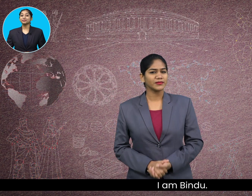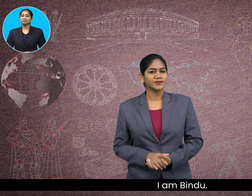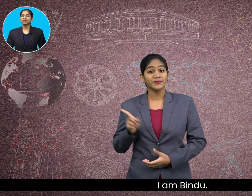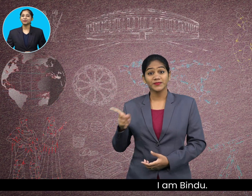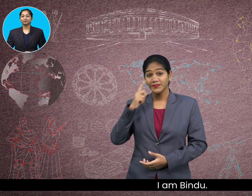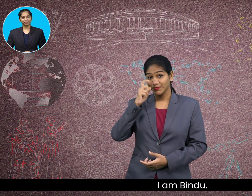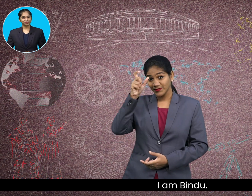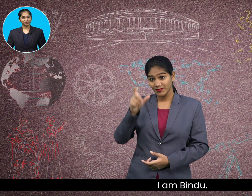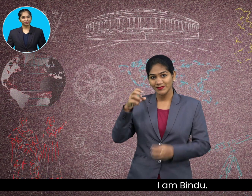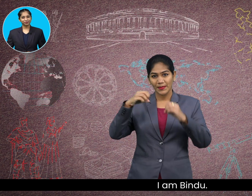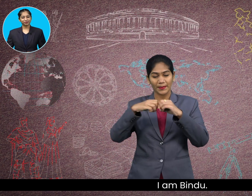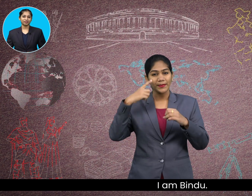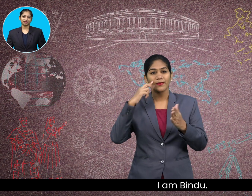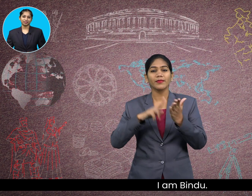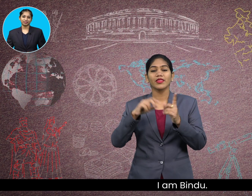I am Bindu.